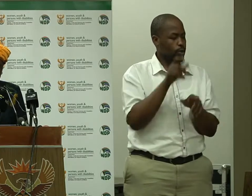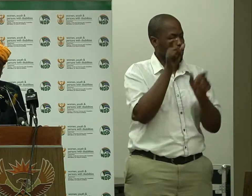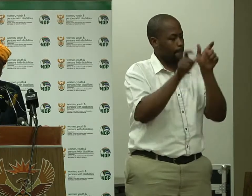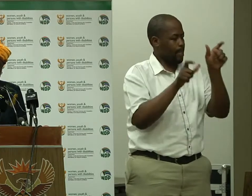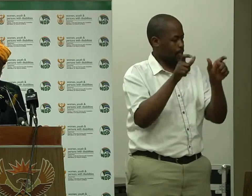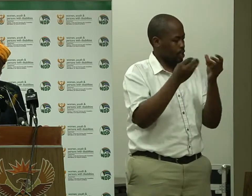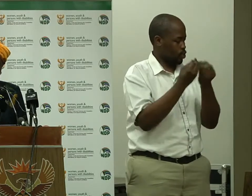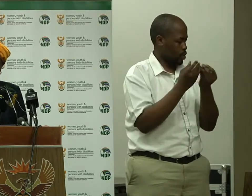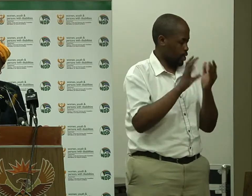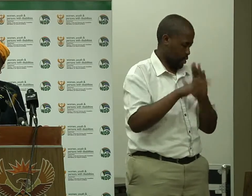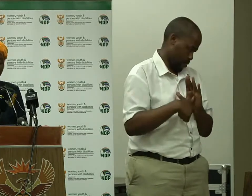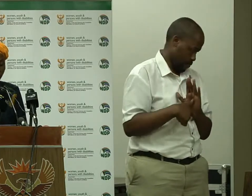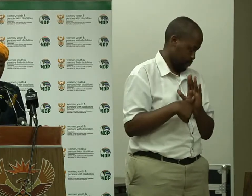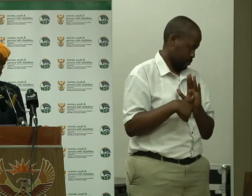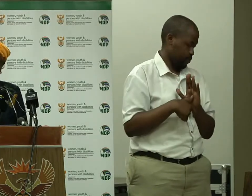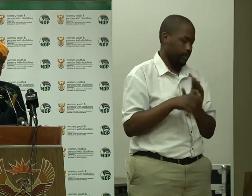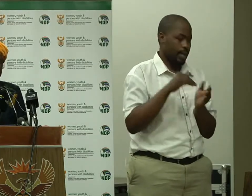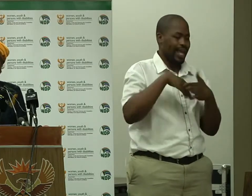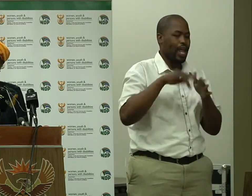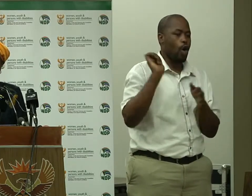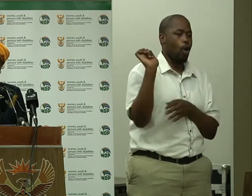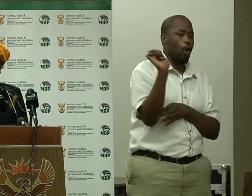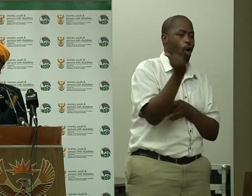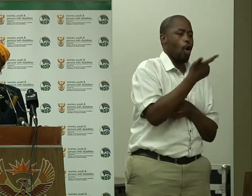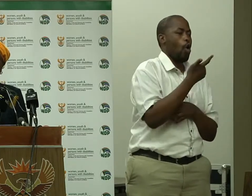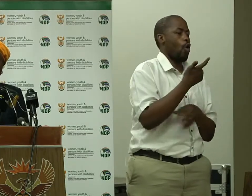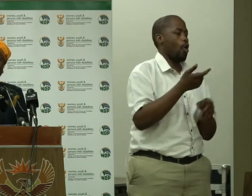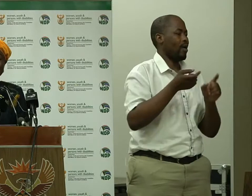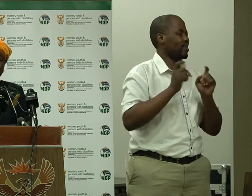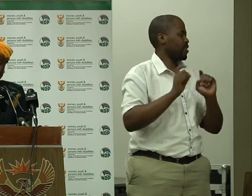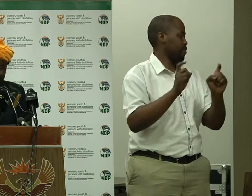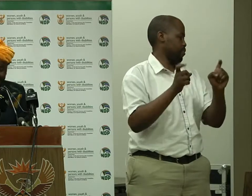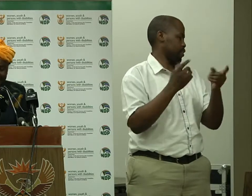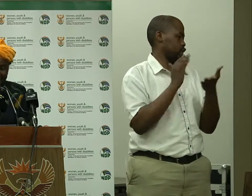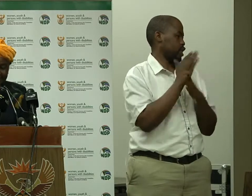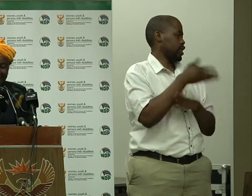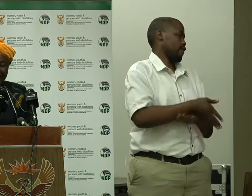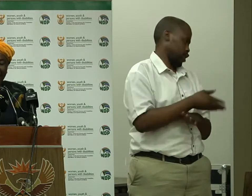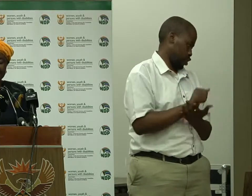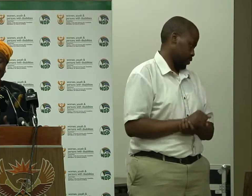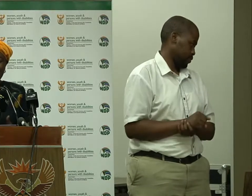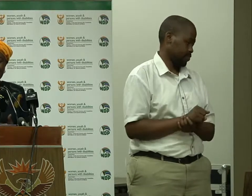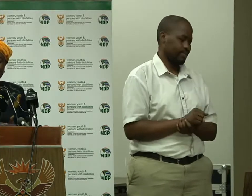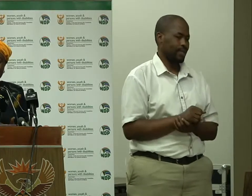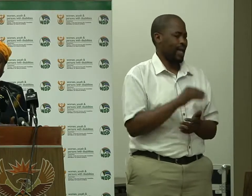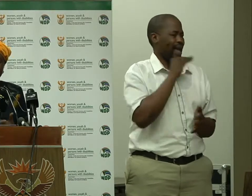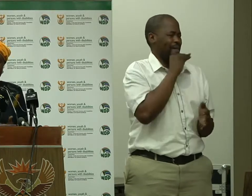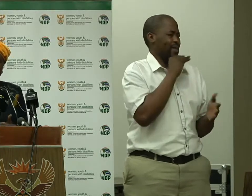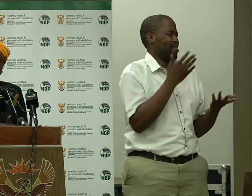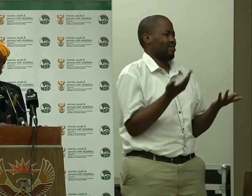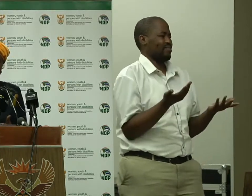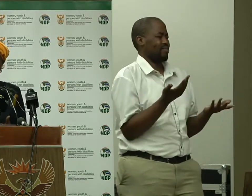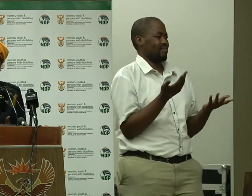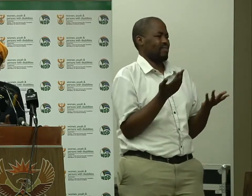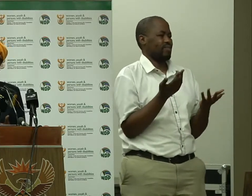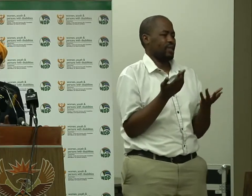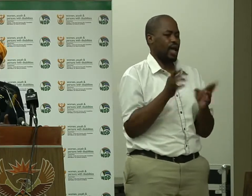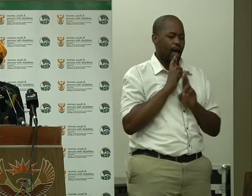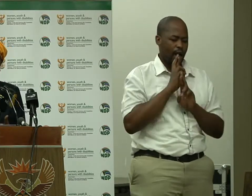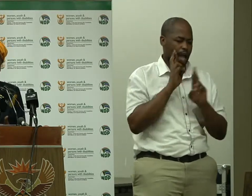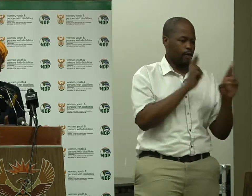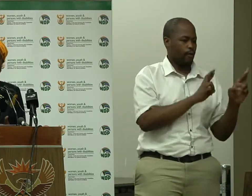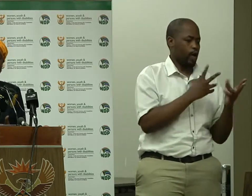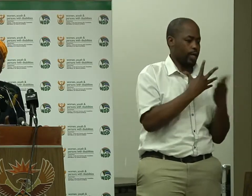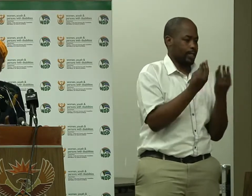with disabilities in all emergency interventions. I mean, I refer to it as a